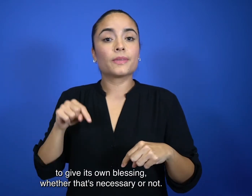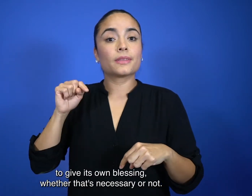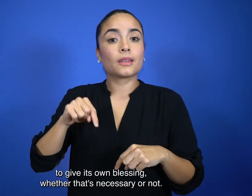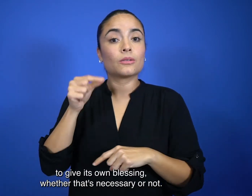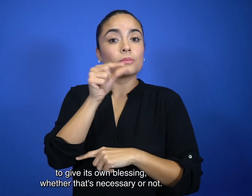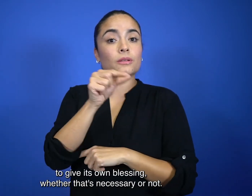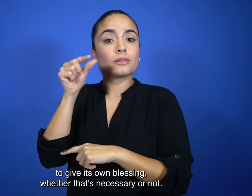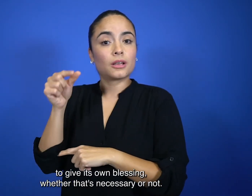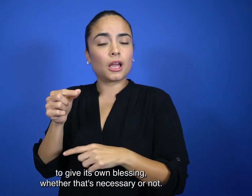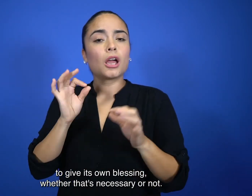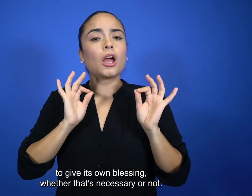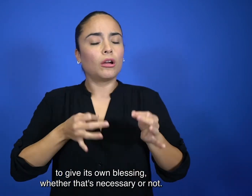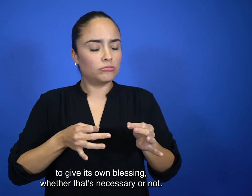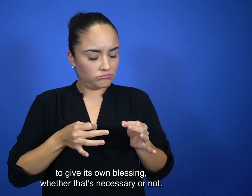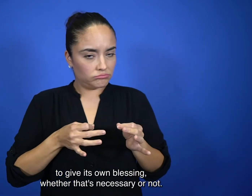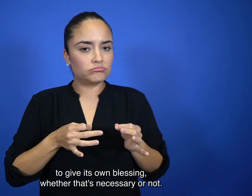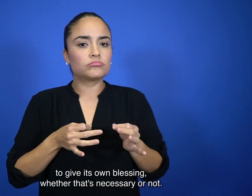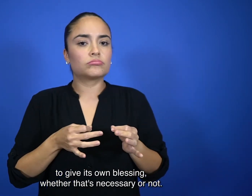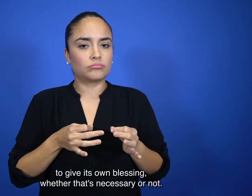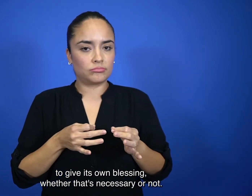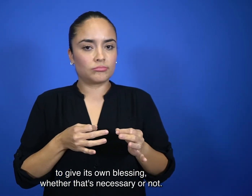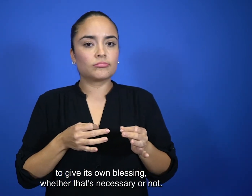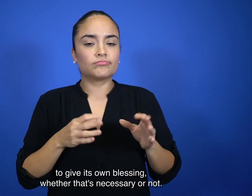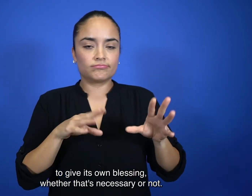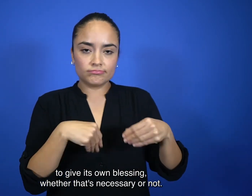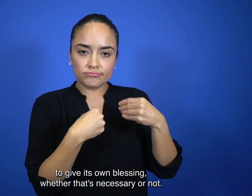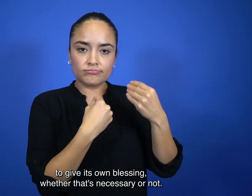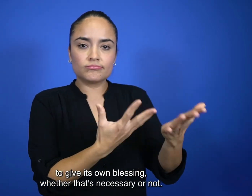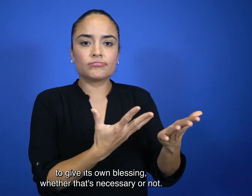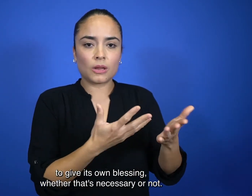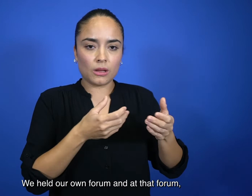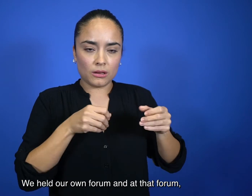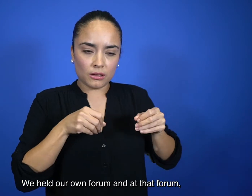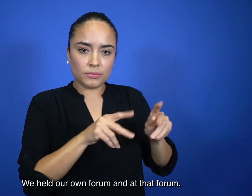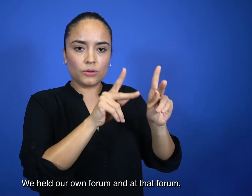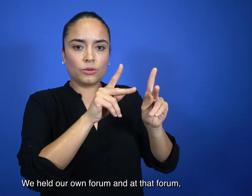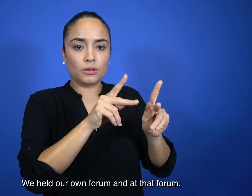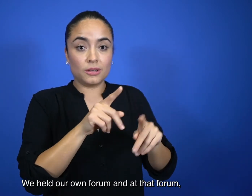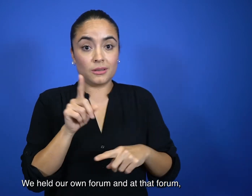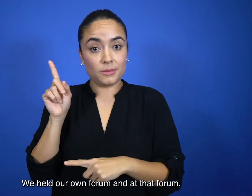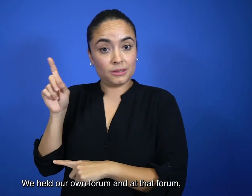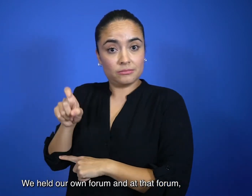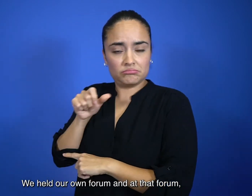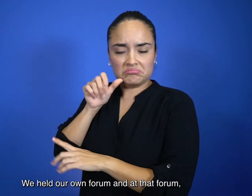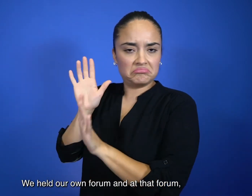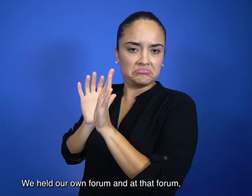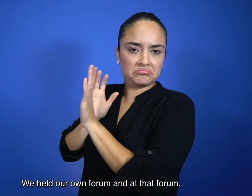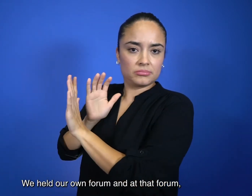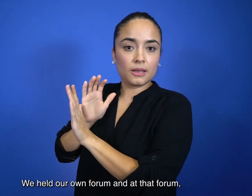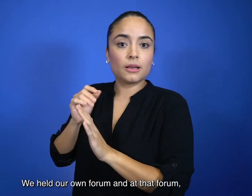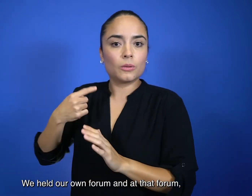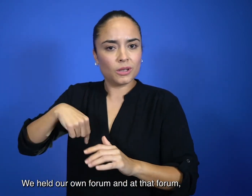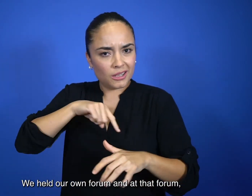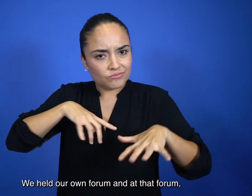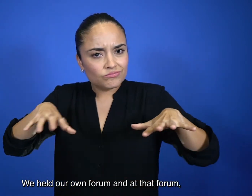own blessing, whether that's necessary or not. We held our own forum, and at that